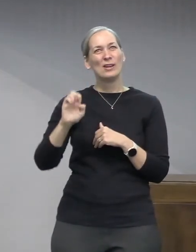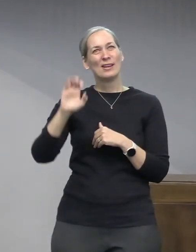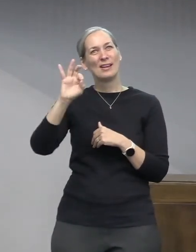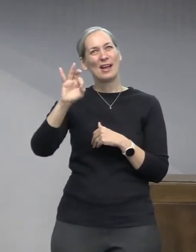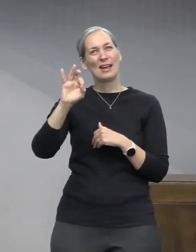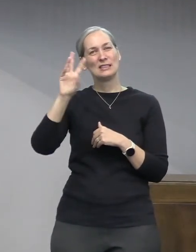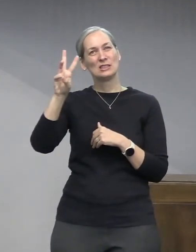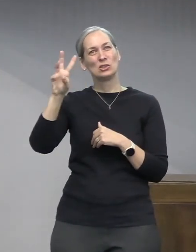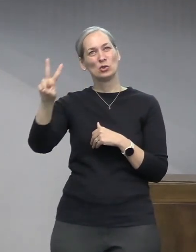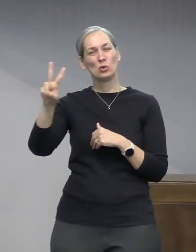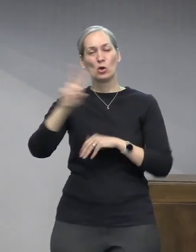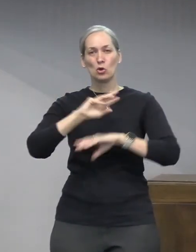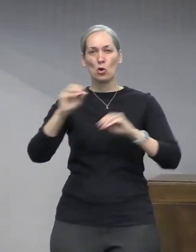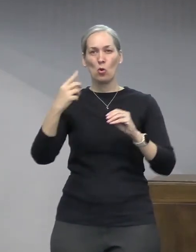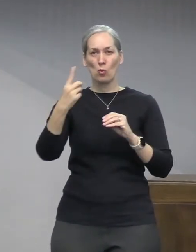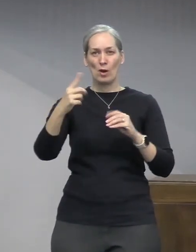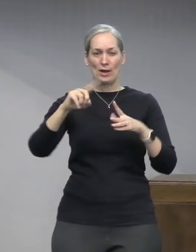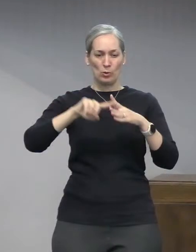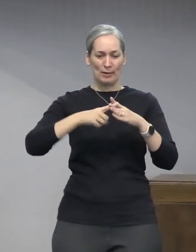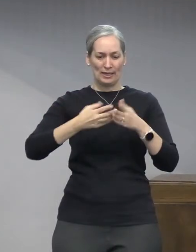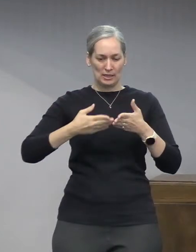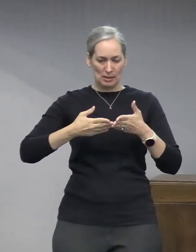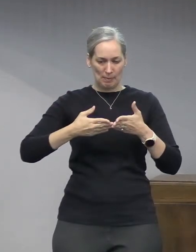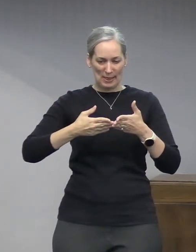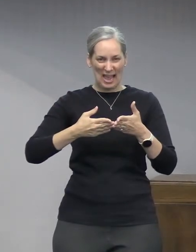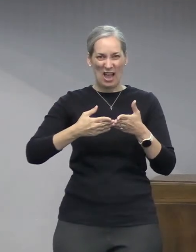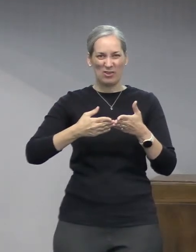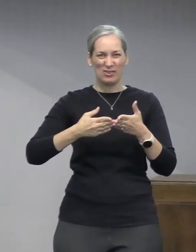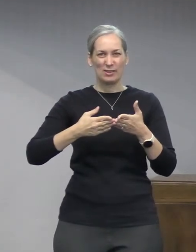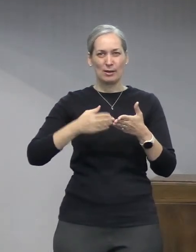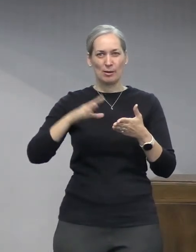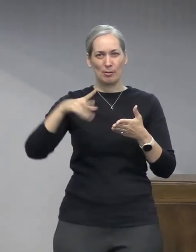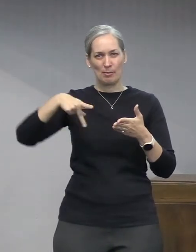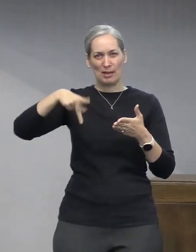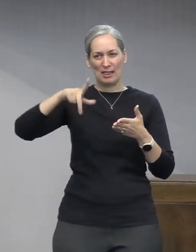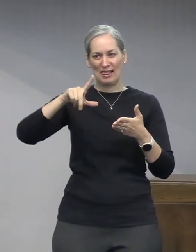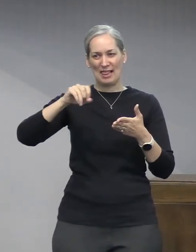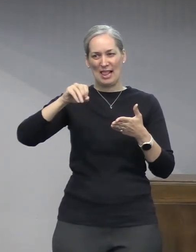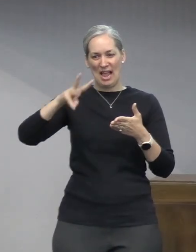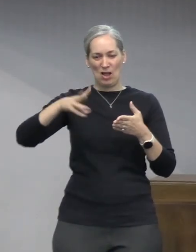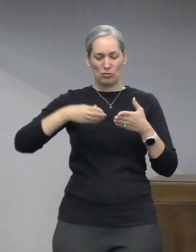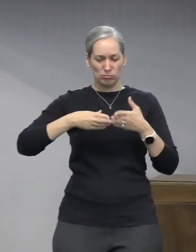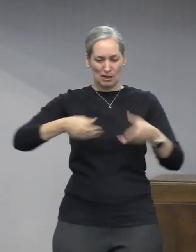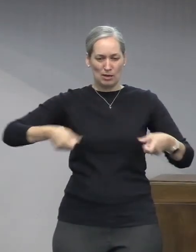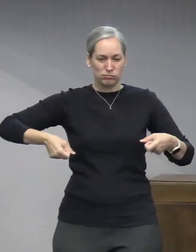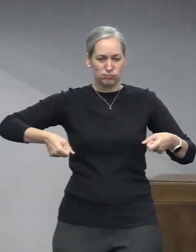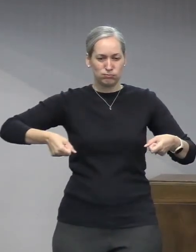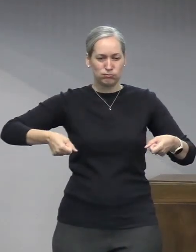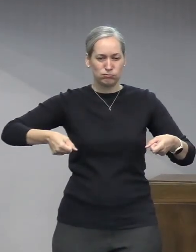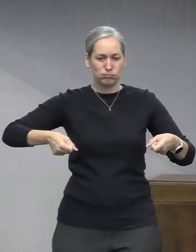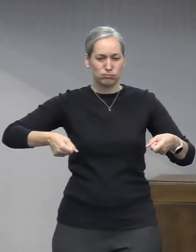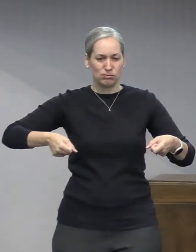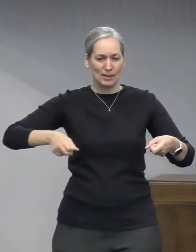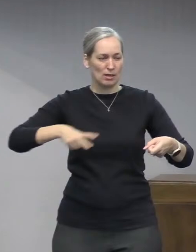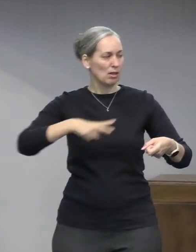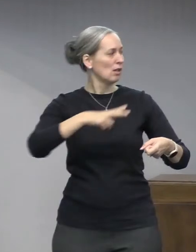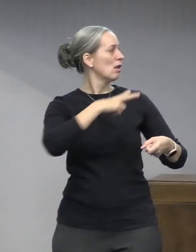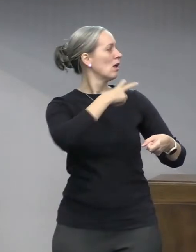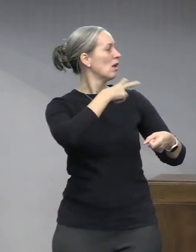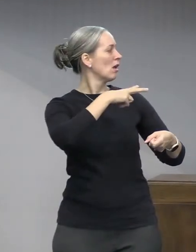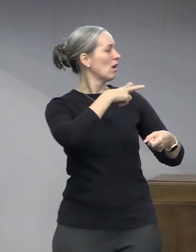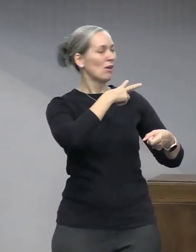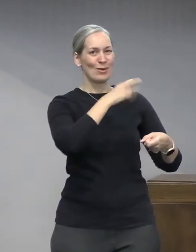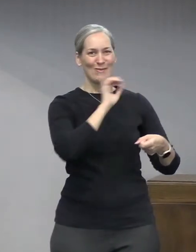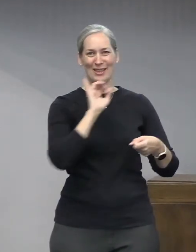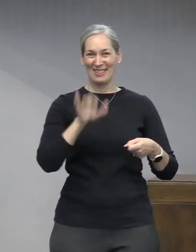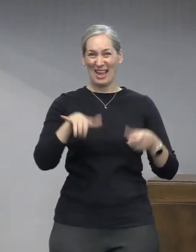his hand to the plow and looks back is fit for the kingdom of God. That's the dedication of